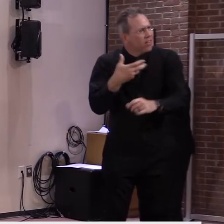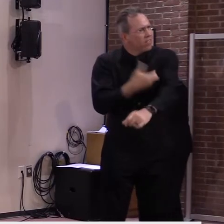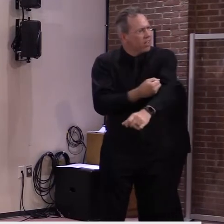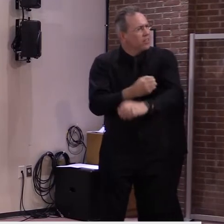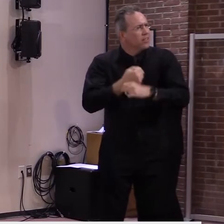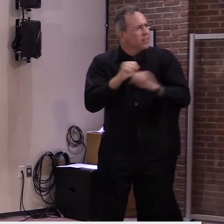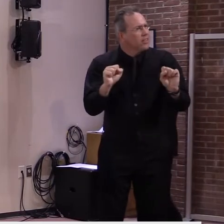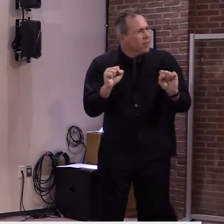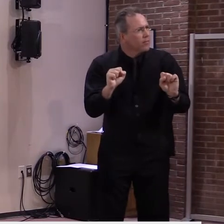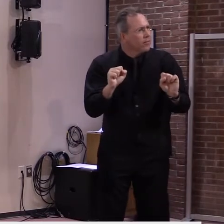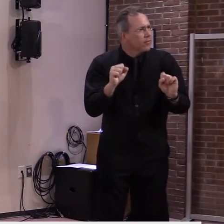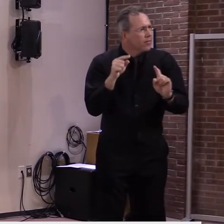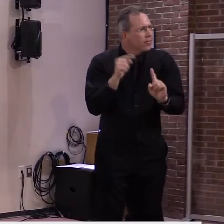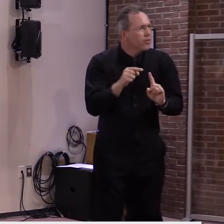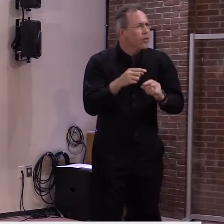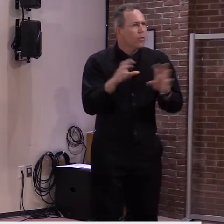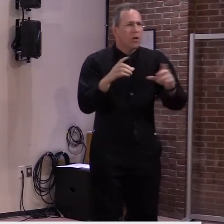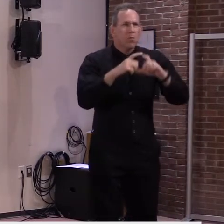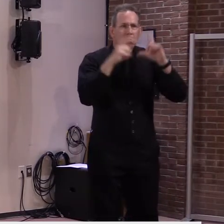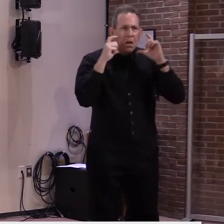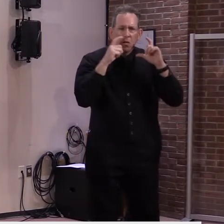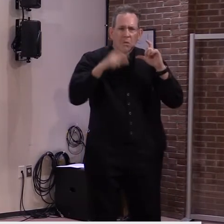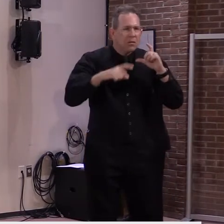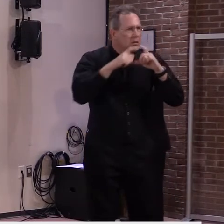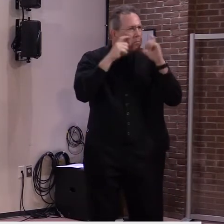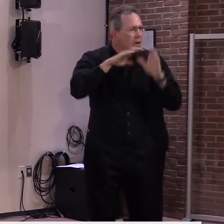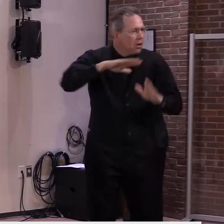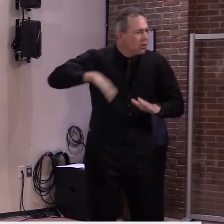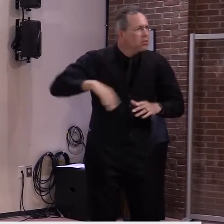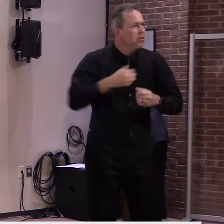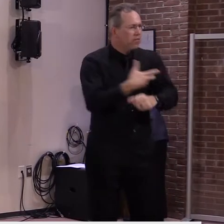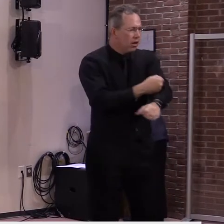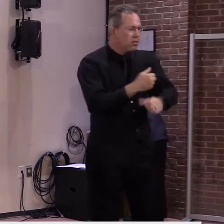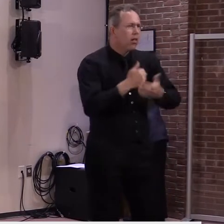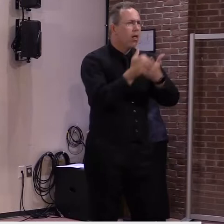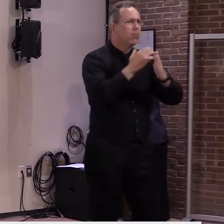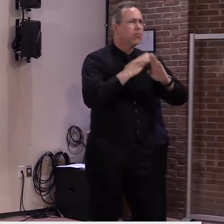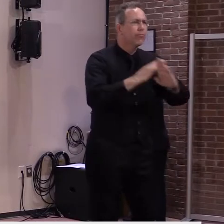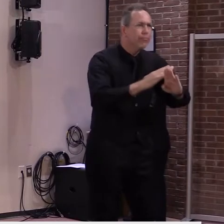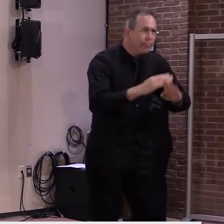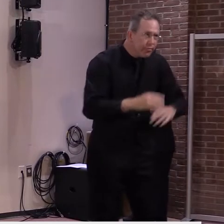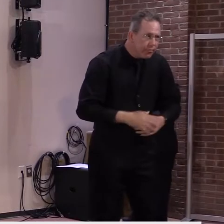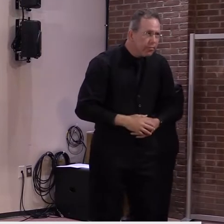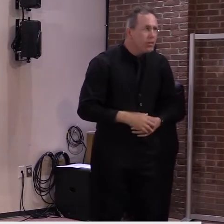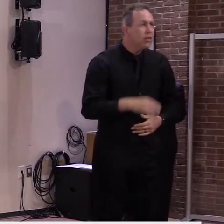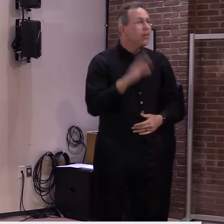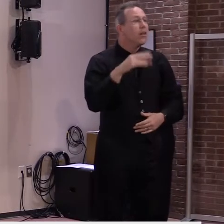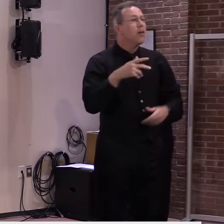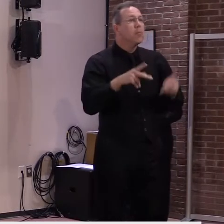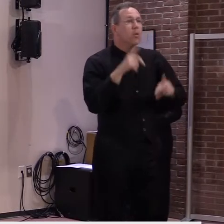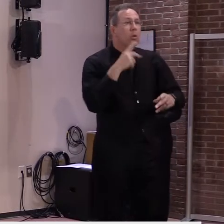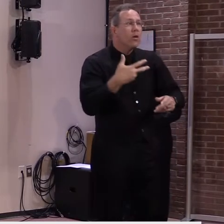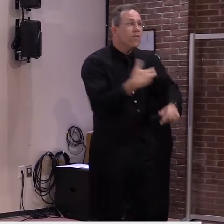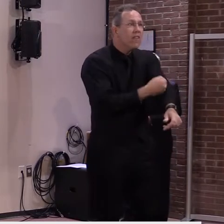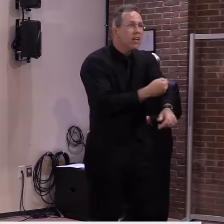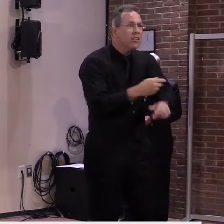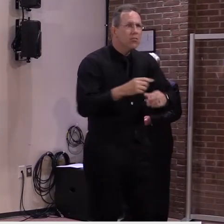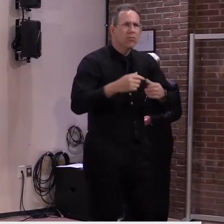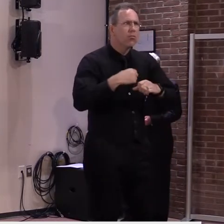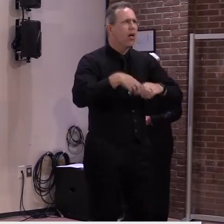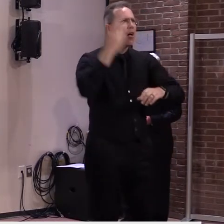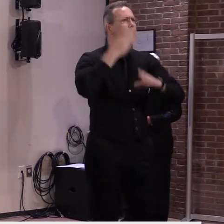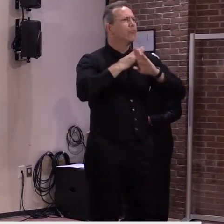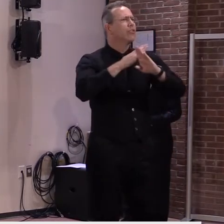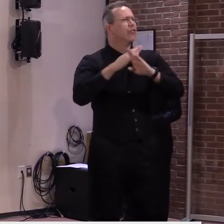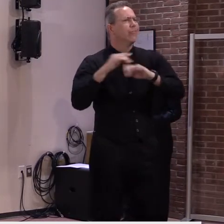She also reiterated the data shows vaccinated people are highly protected and are far less likely to